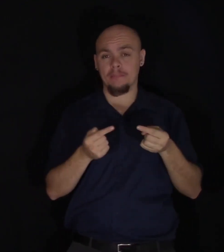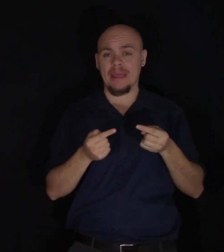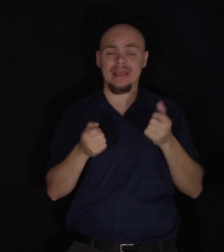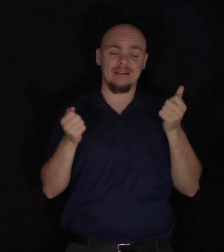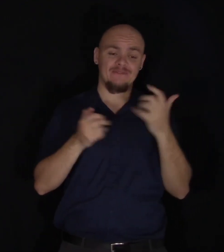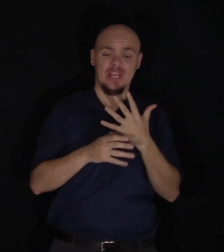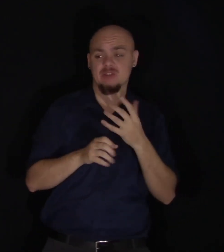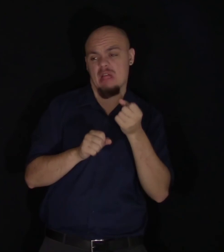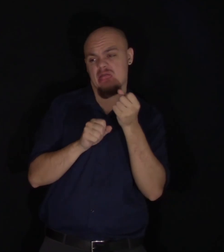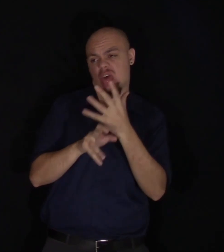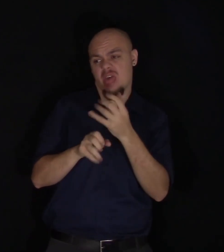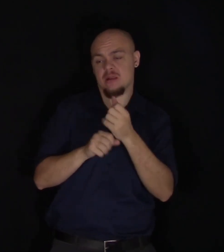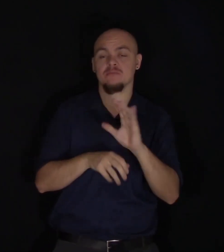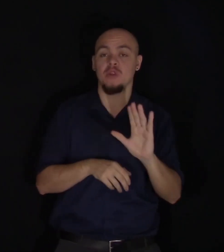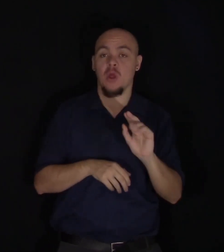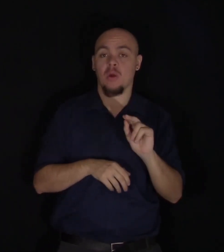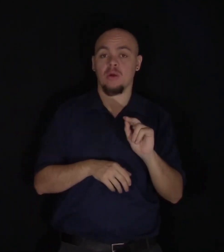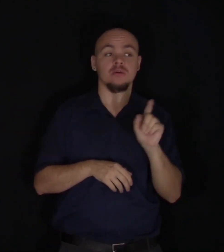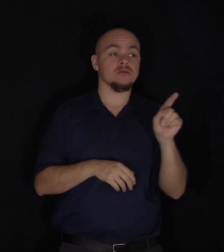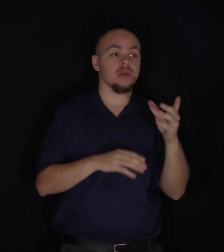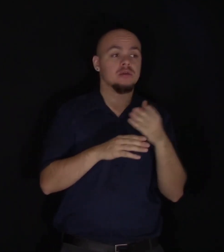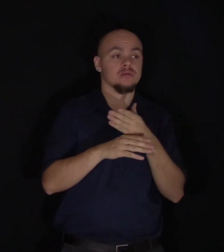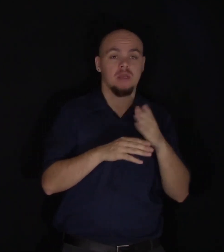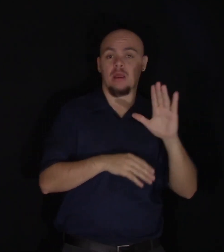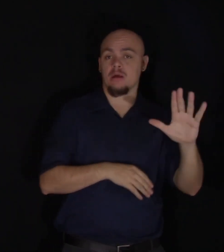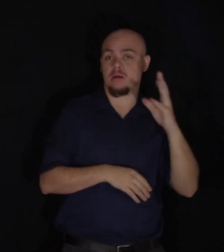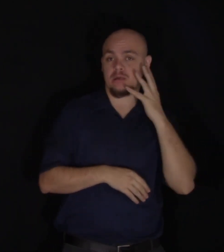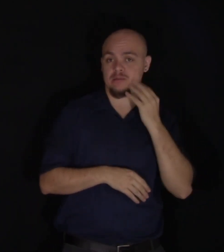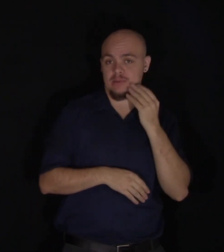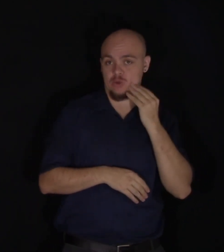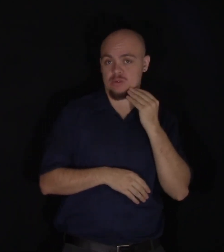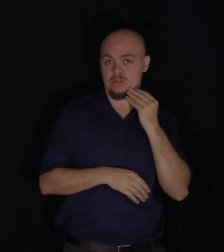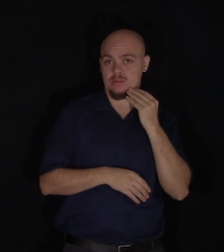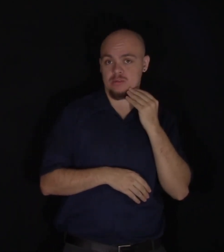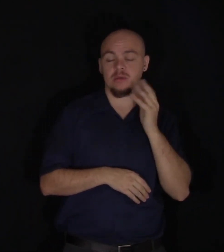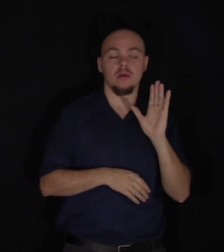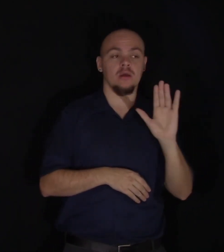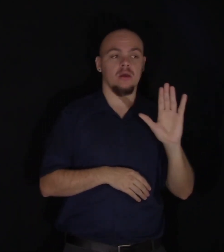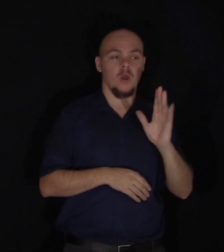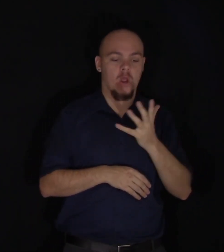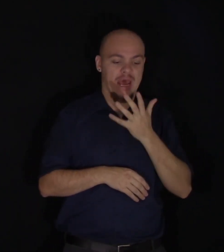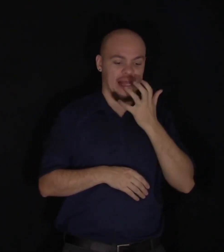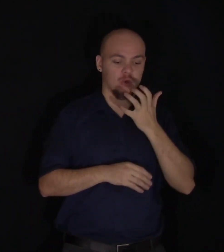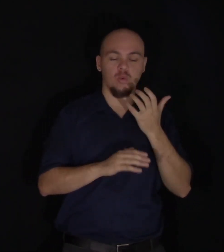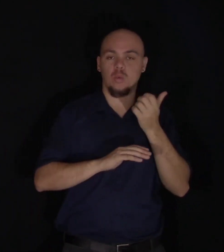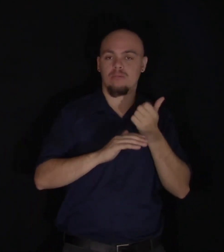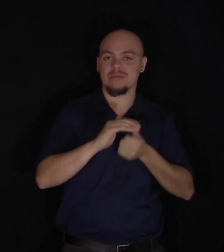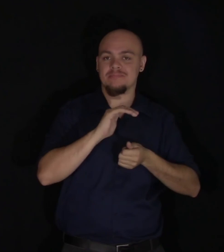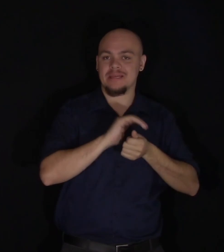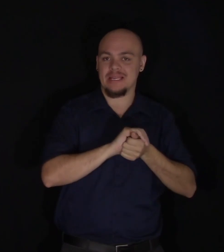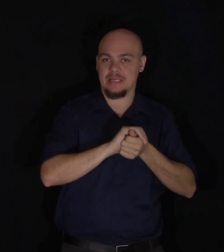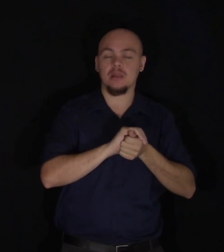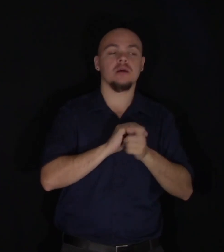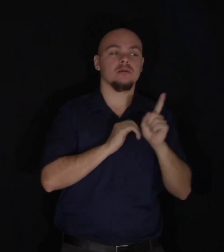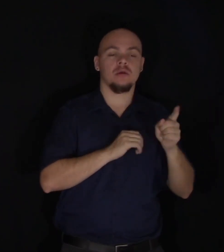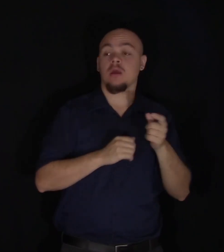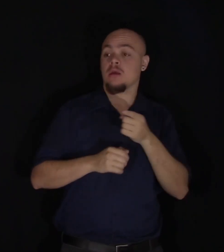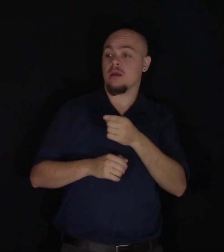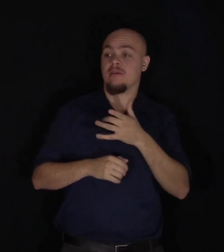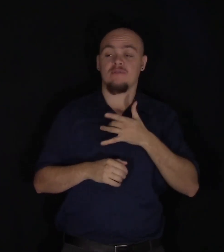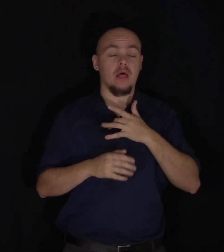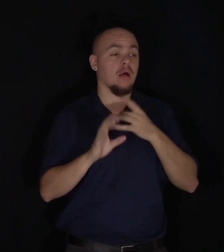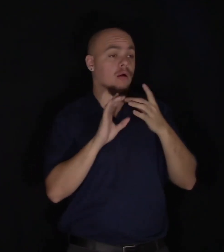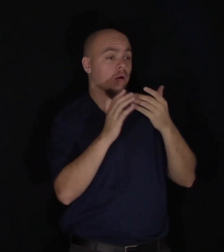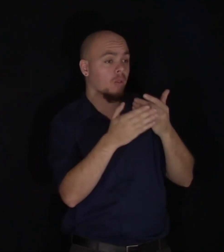on him, she shared what was going on with her. She shared what was underneath her anger. That made him feel closer to her, and